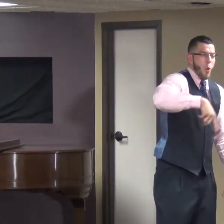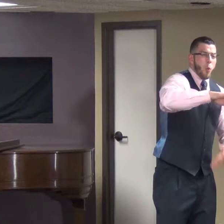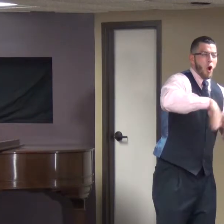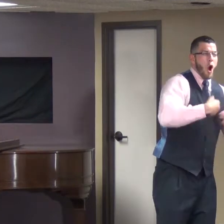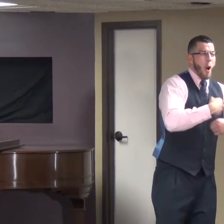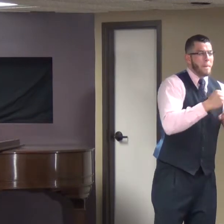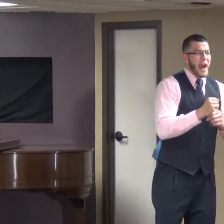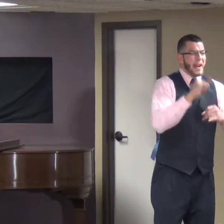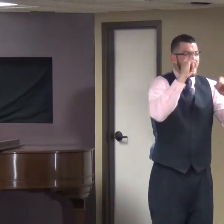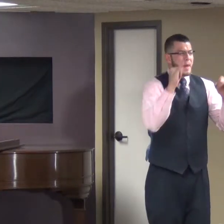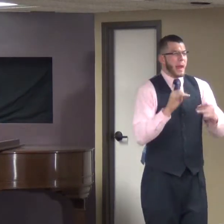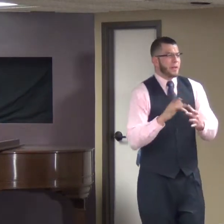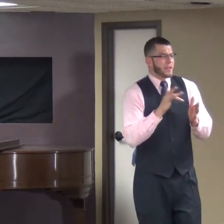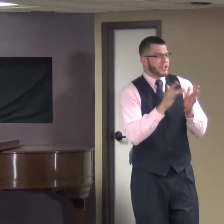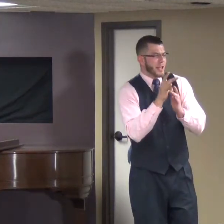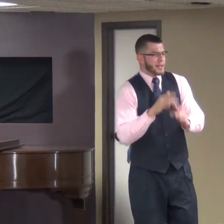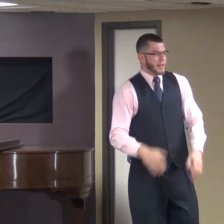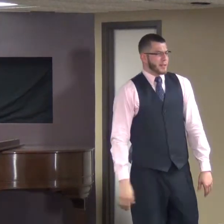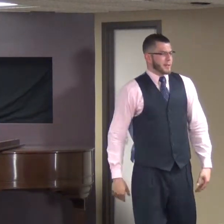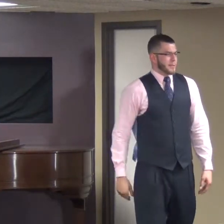We're all made in the image of Jesus.